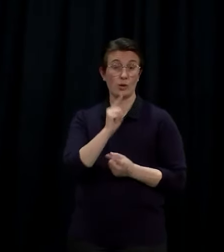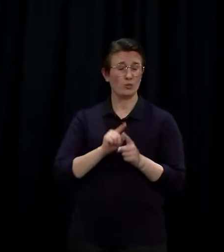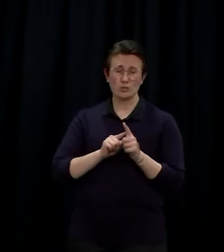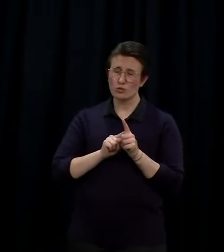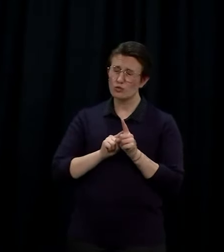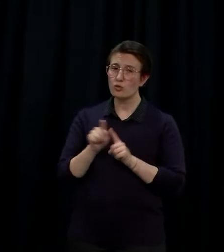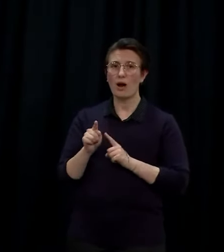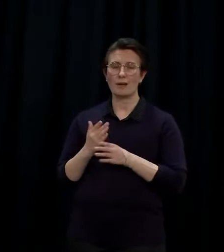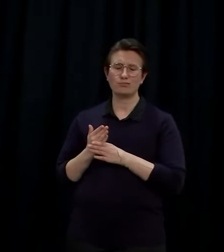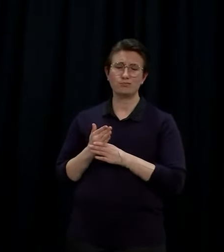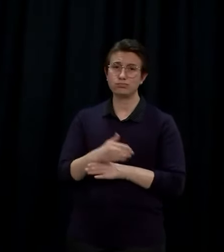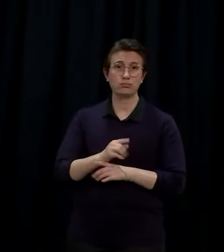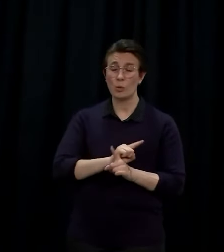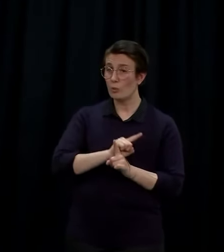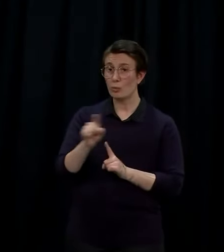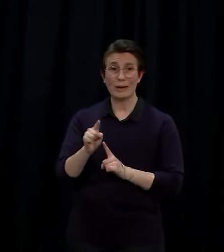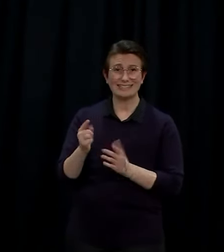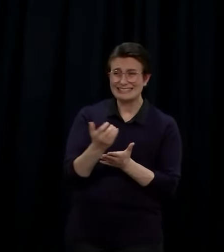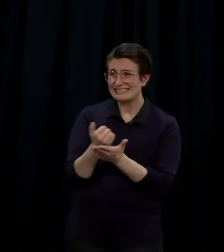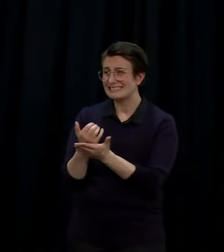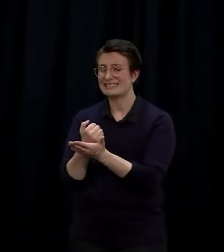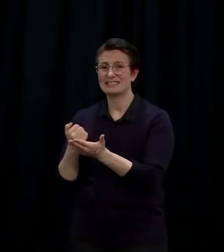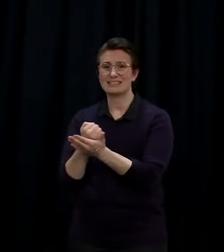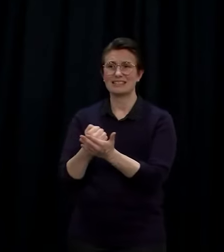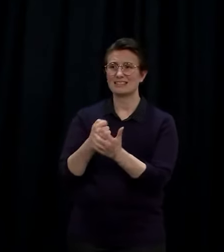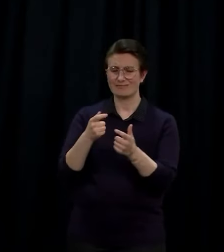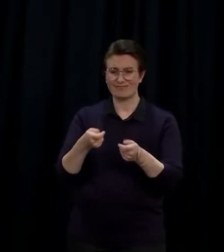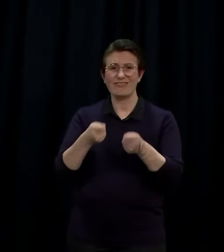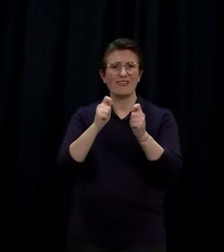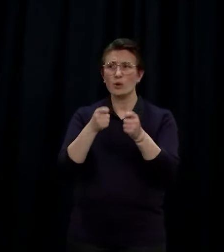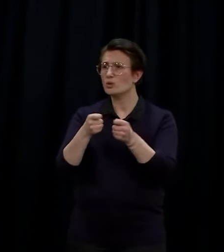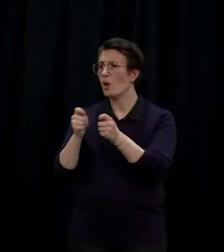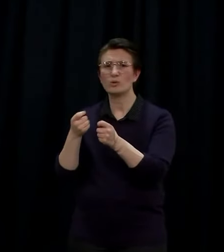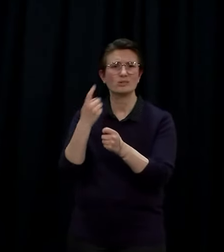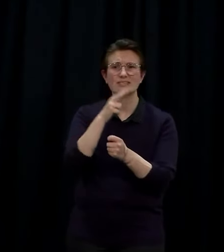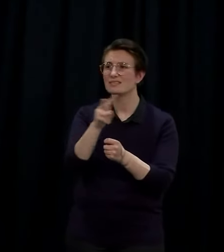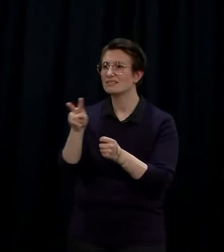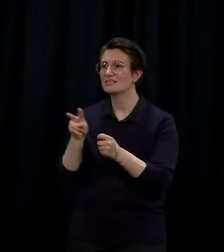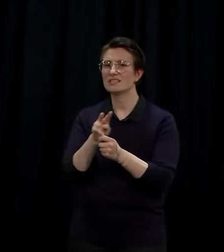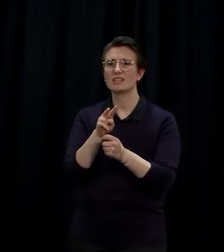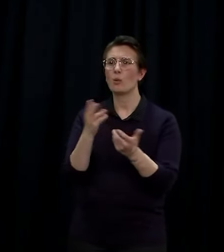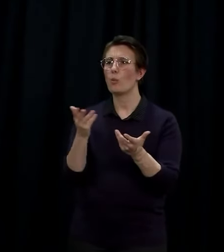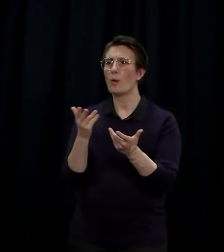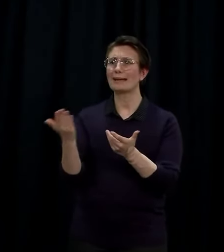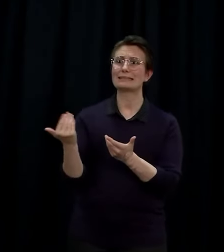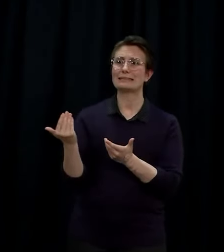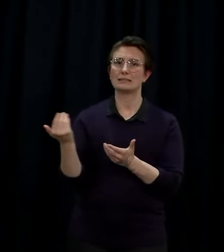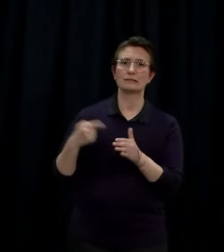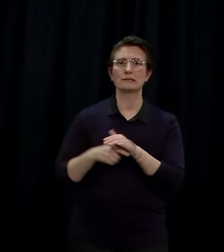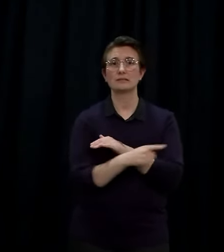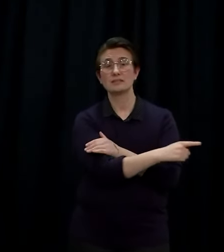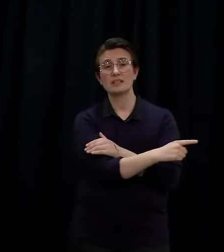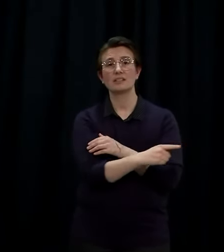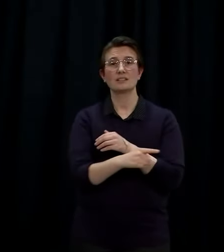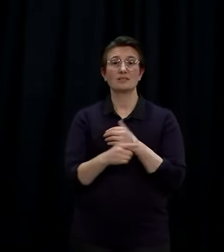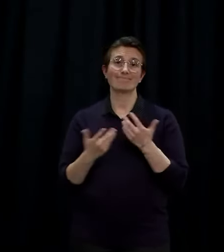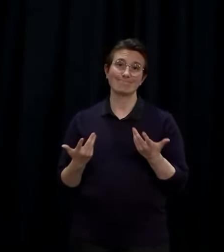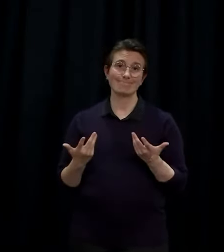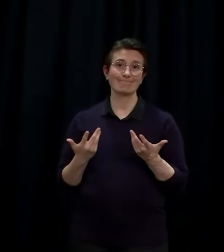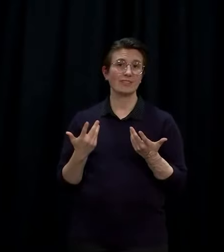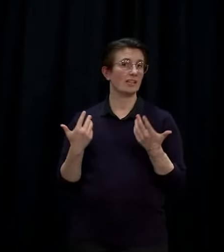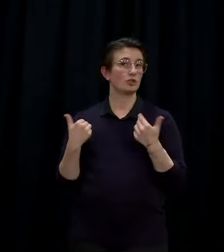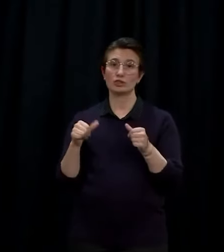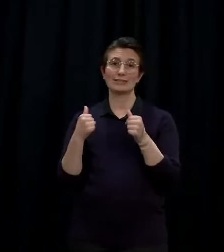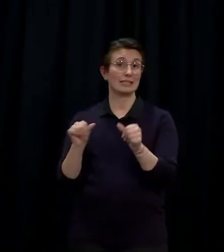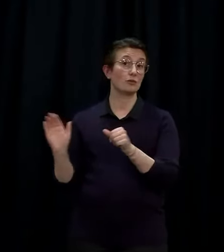to bring everyone, and now we need to look to see what we can do for those who remain. Just mindful of who